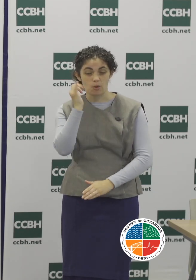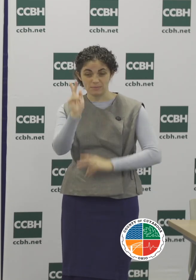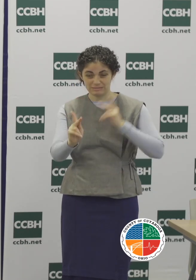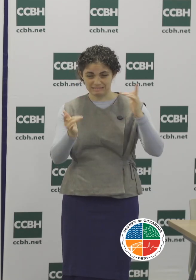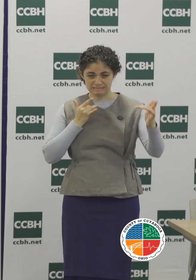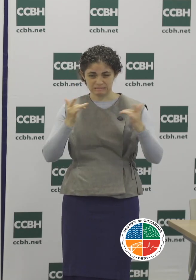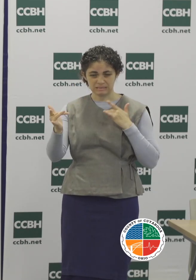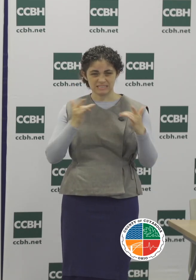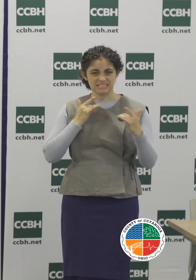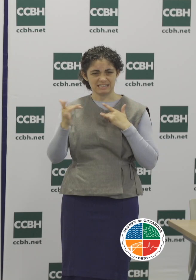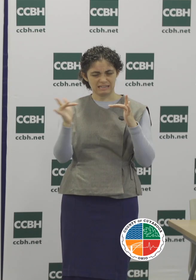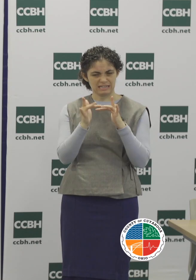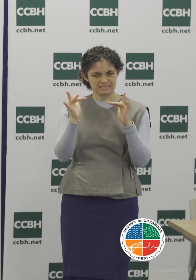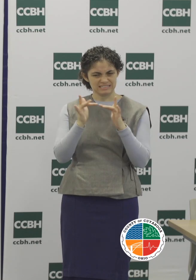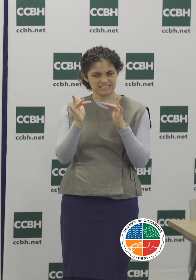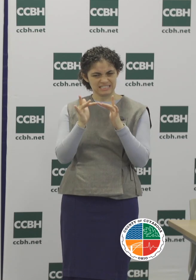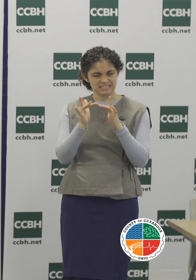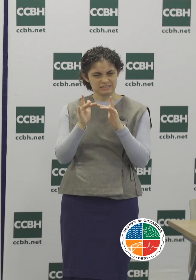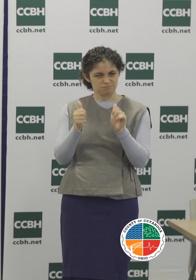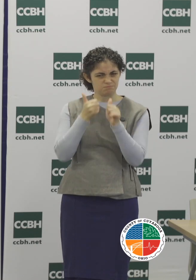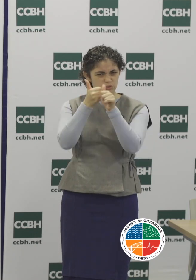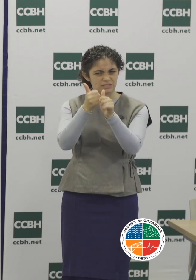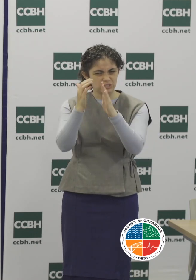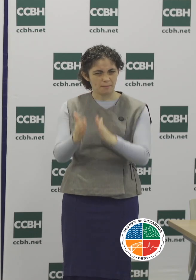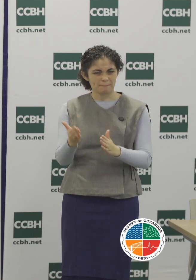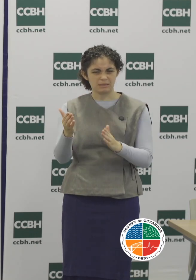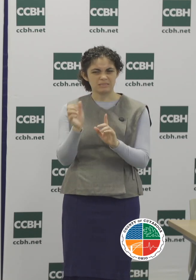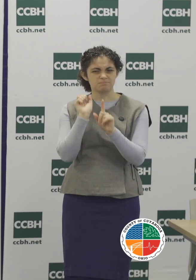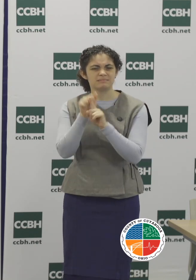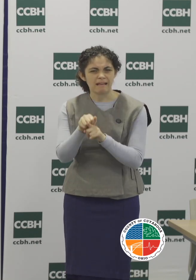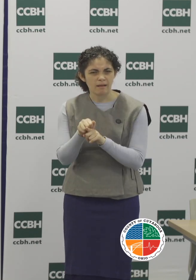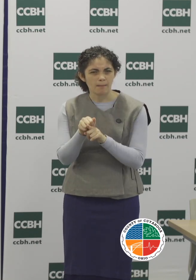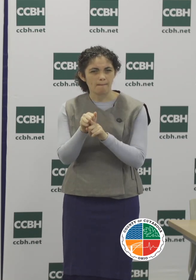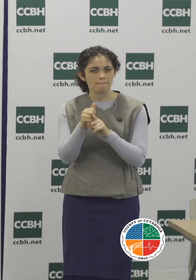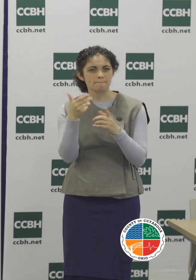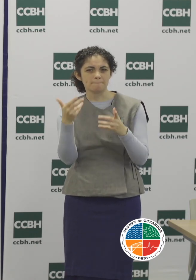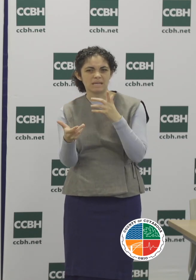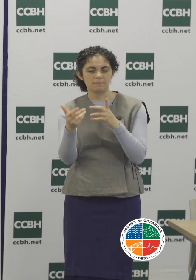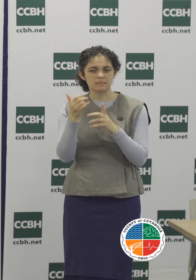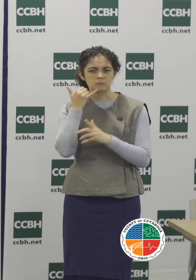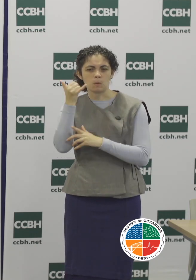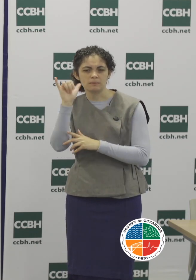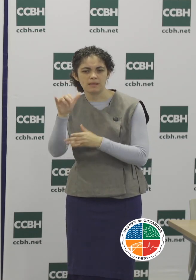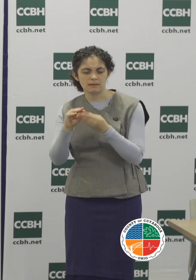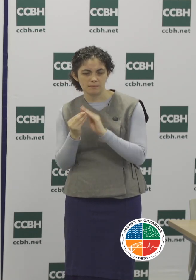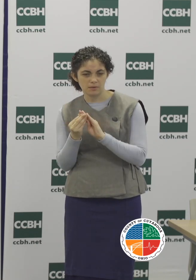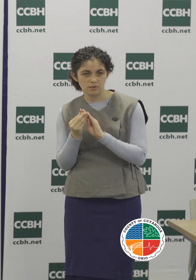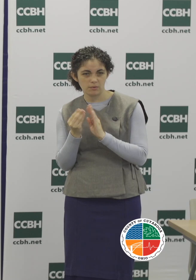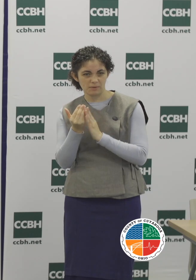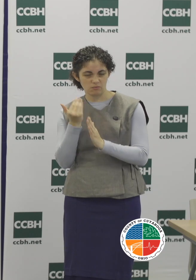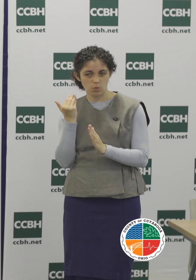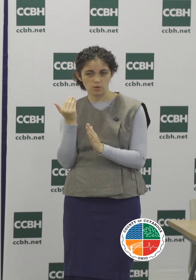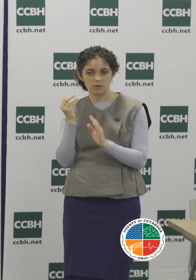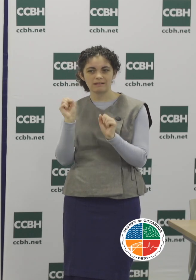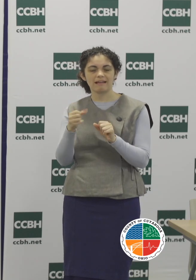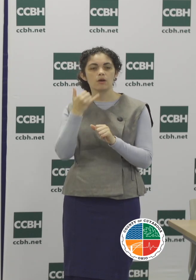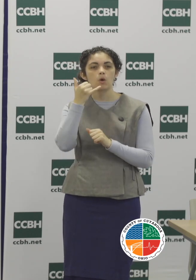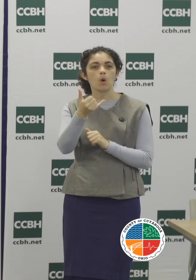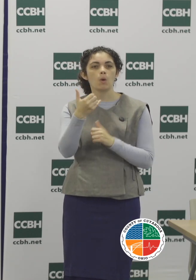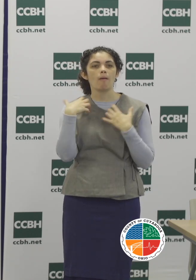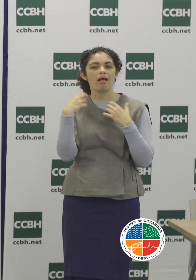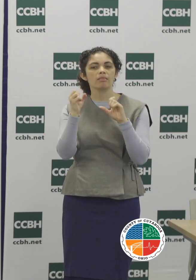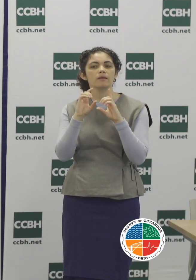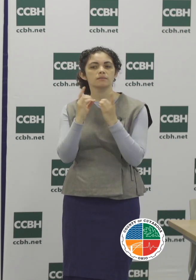concerned that the contact tracing may be a scam, in addition to calling the number given earlier, they can also call the